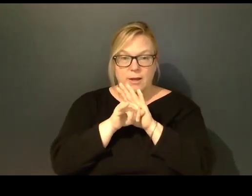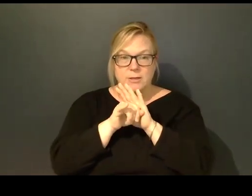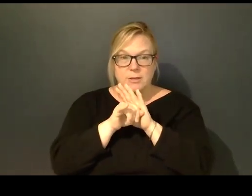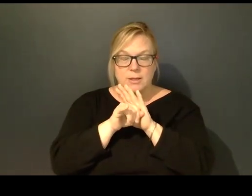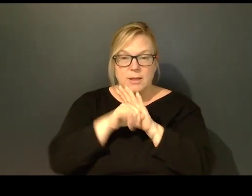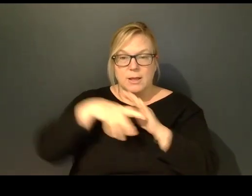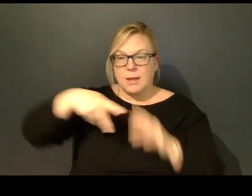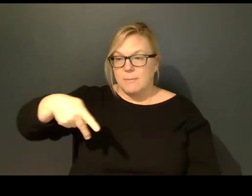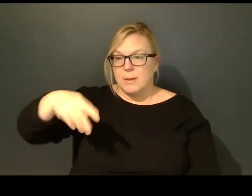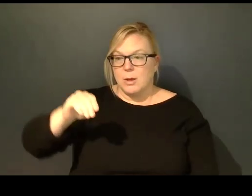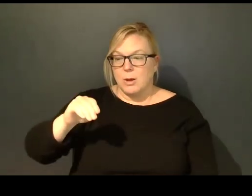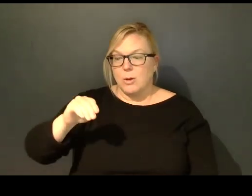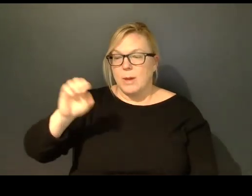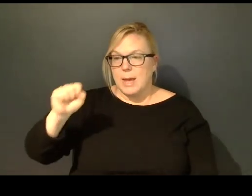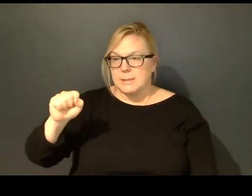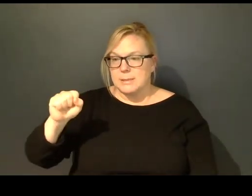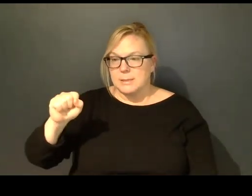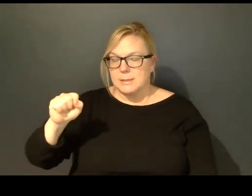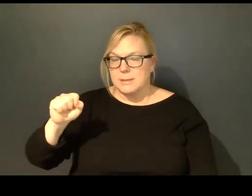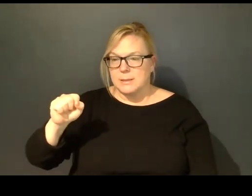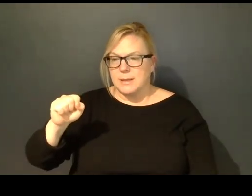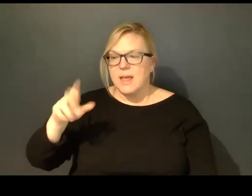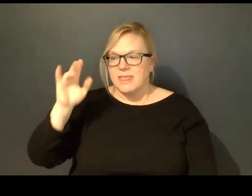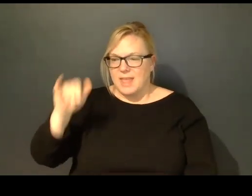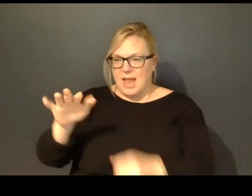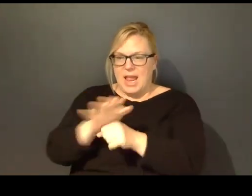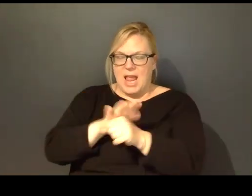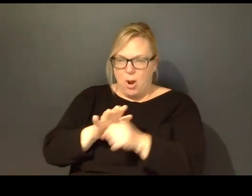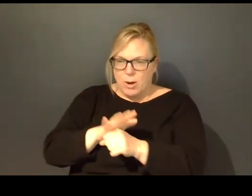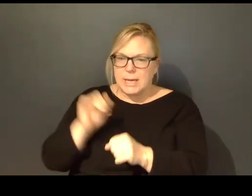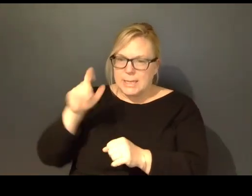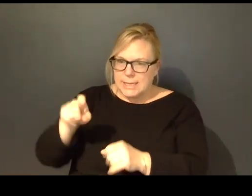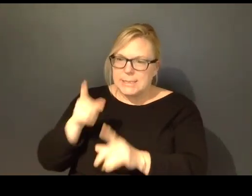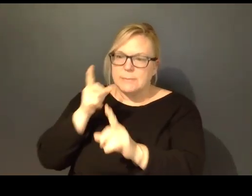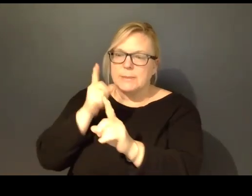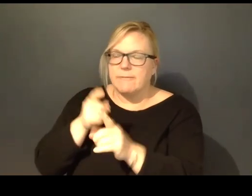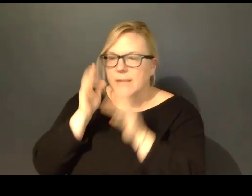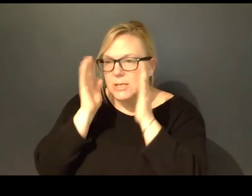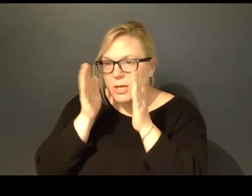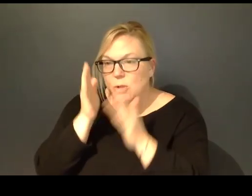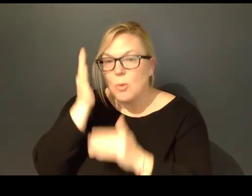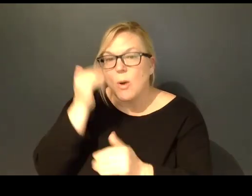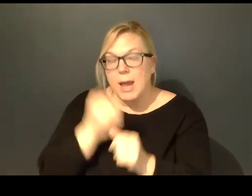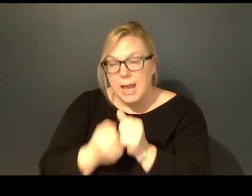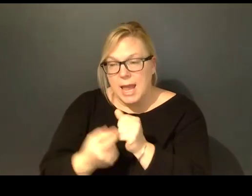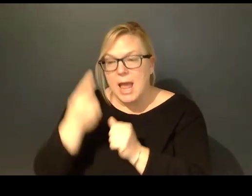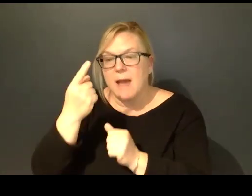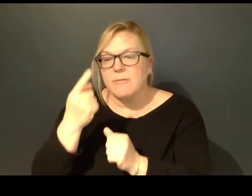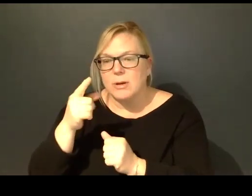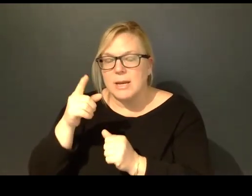terminals as areas that do require specific attention because everybody is forced to interact with